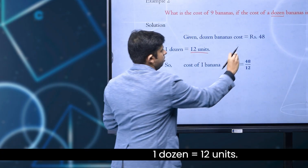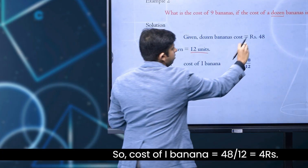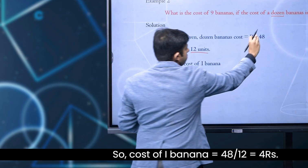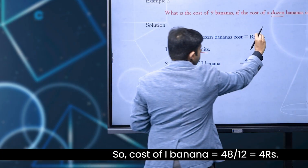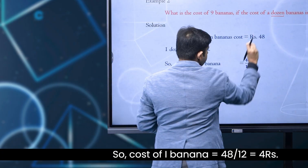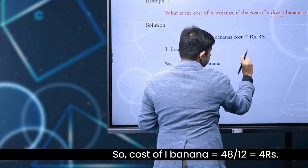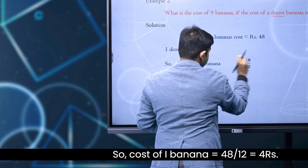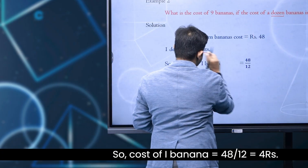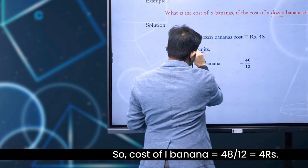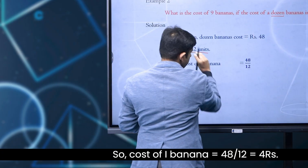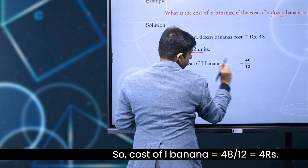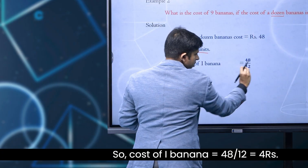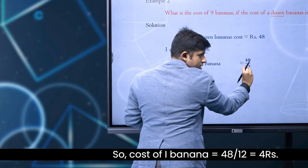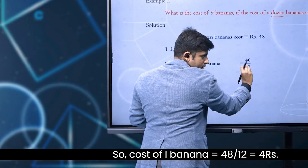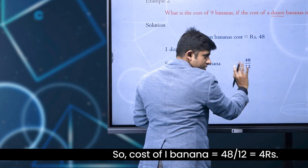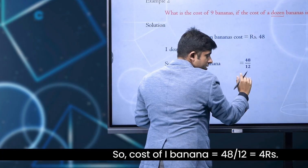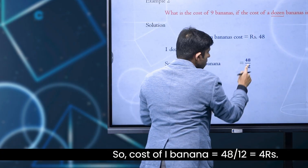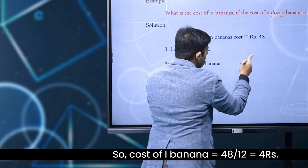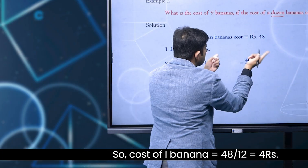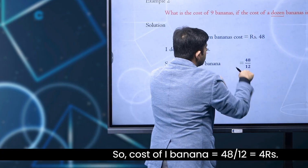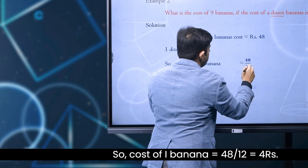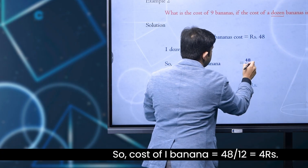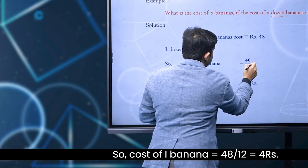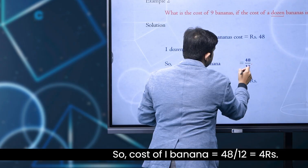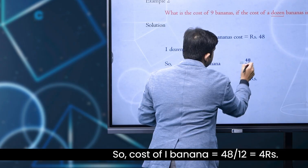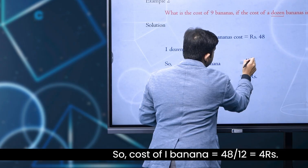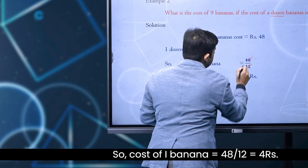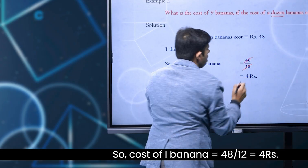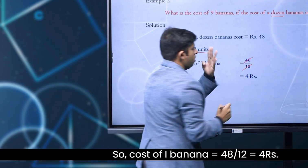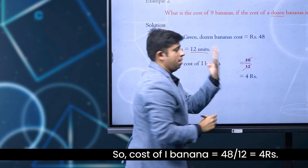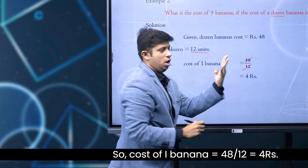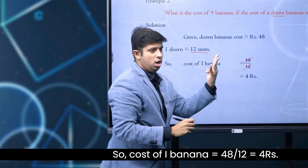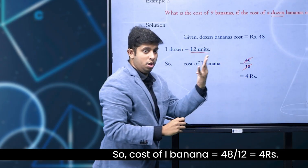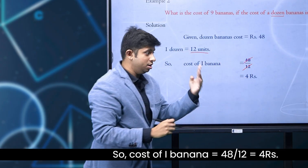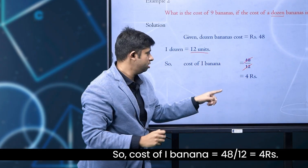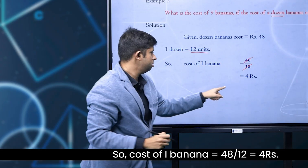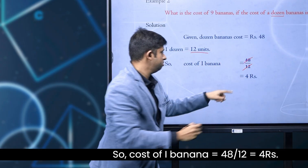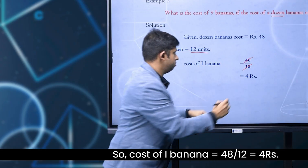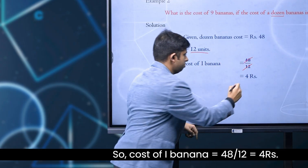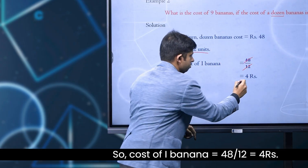So cost of 1 banana is equal to 48 by 12 is equal to 4 rupees.